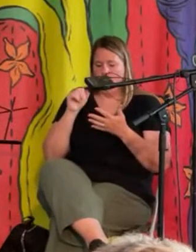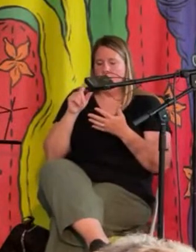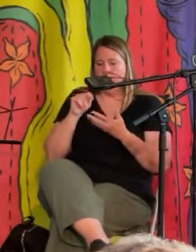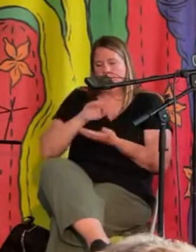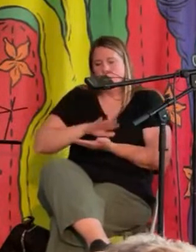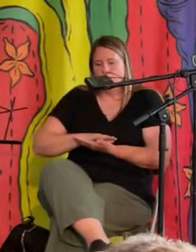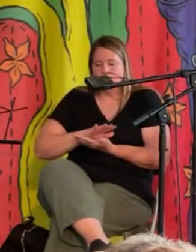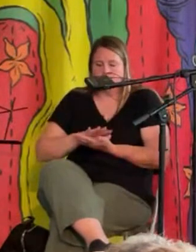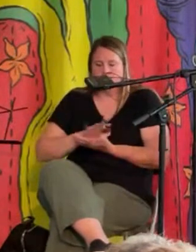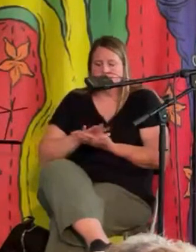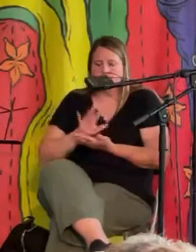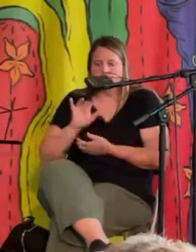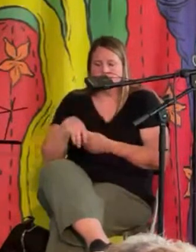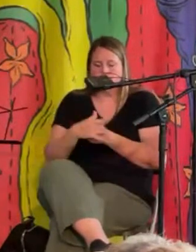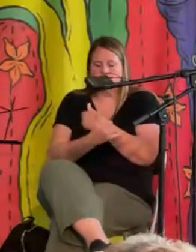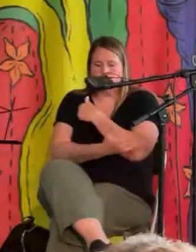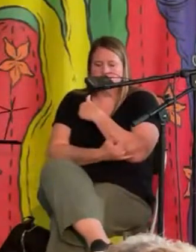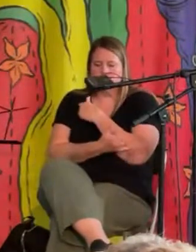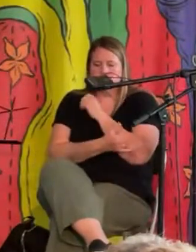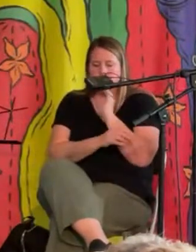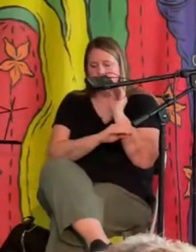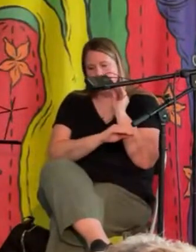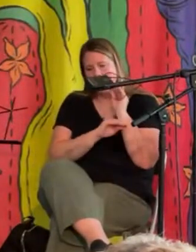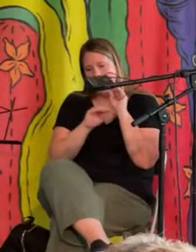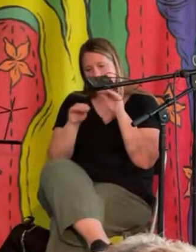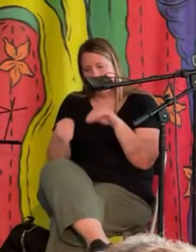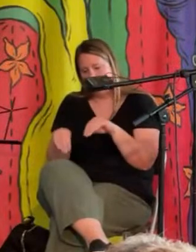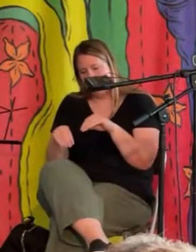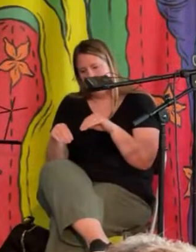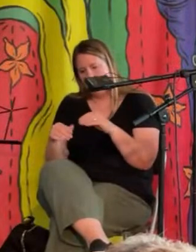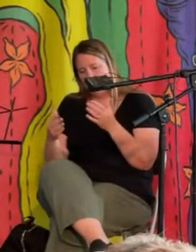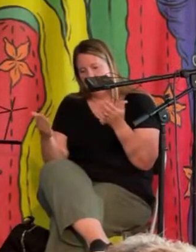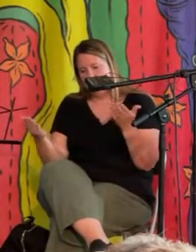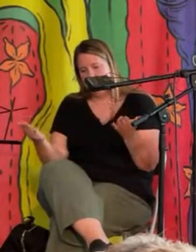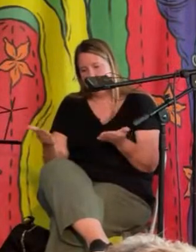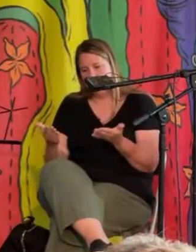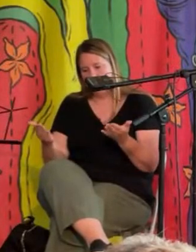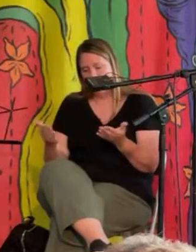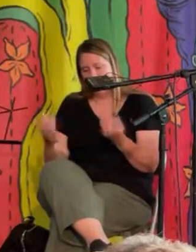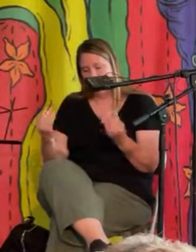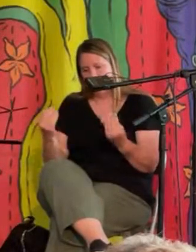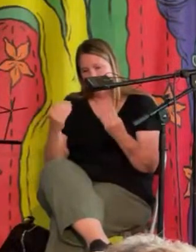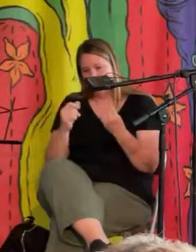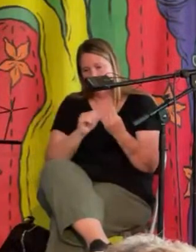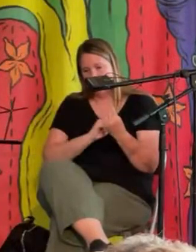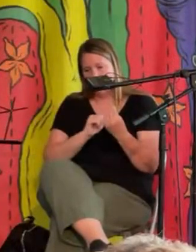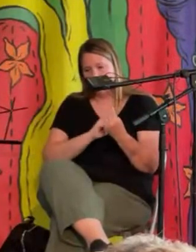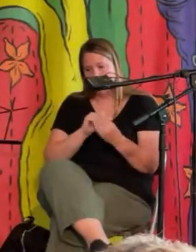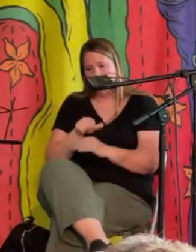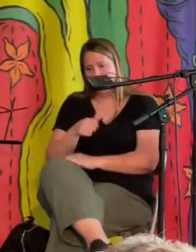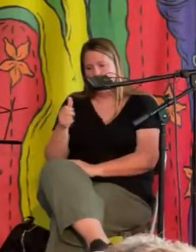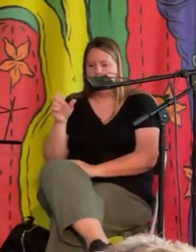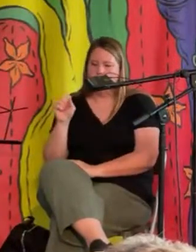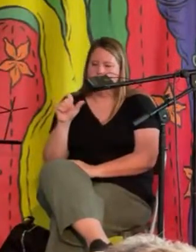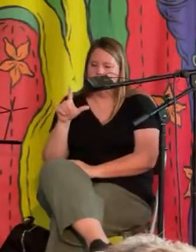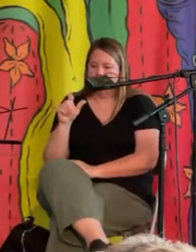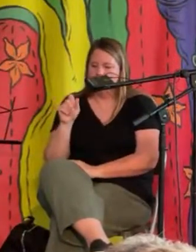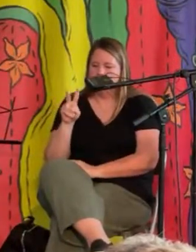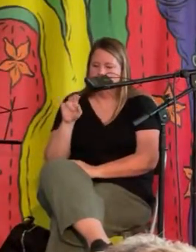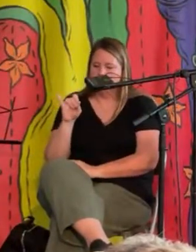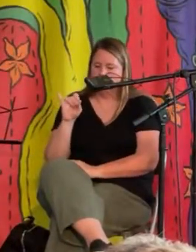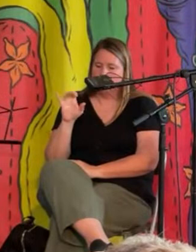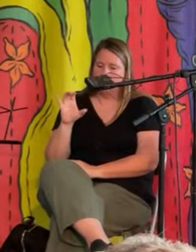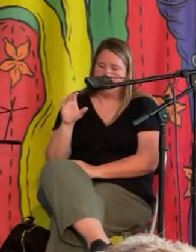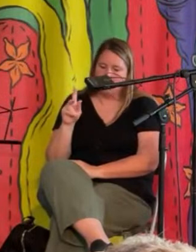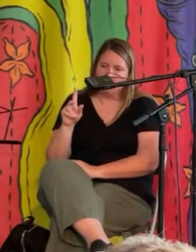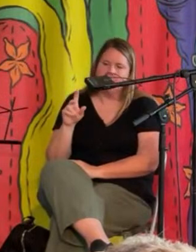Having come here, I realized that, you know, I could teach myself some other Slavic languages. And so I